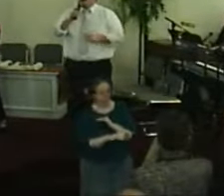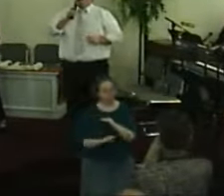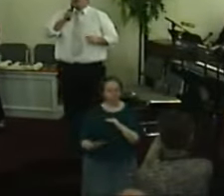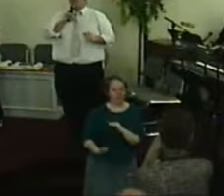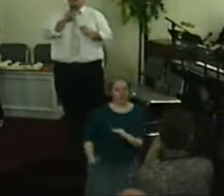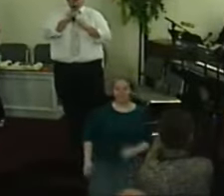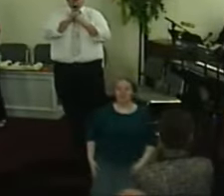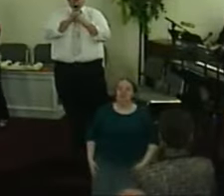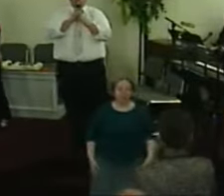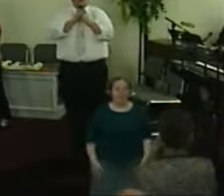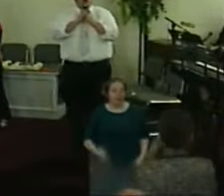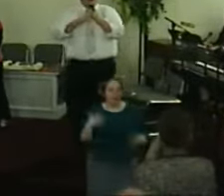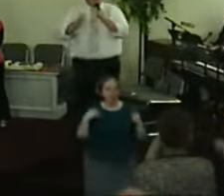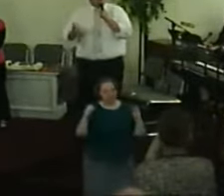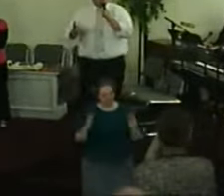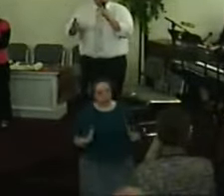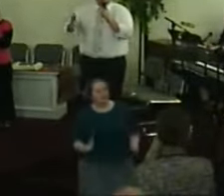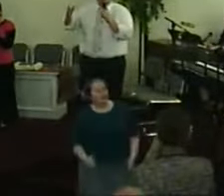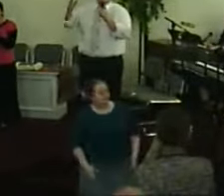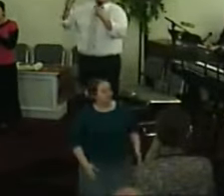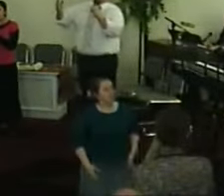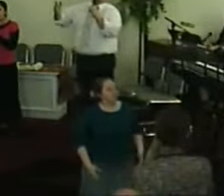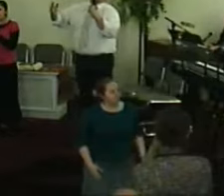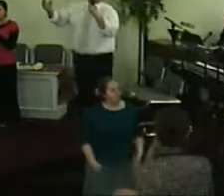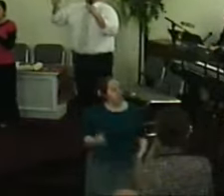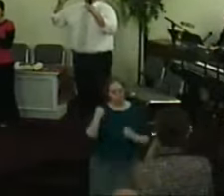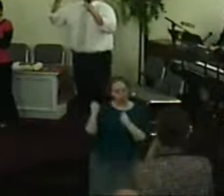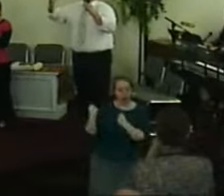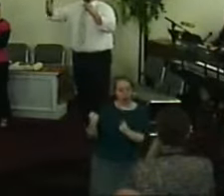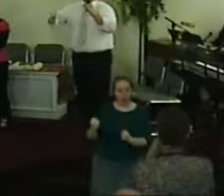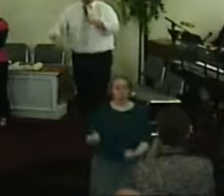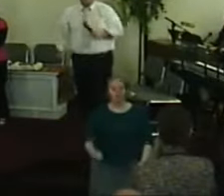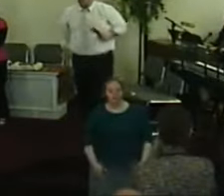our God is healer, awesome in power,